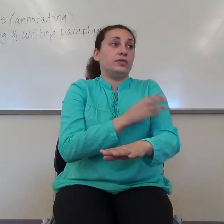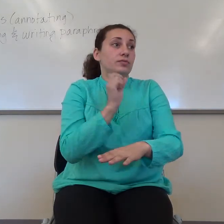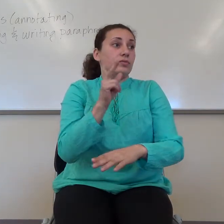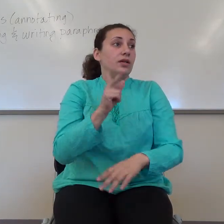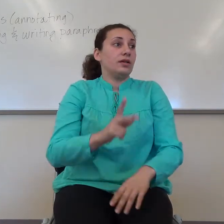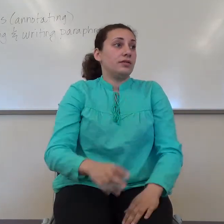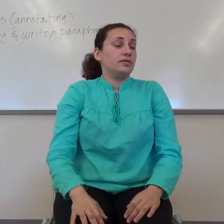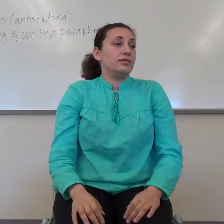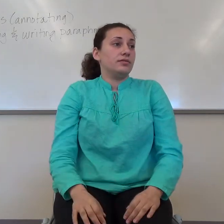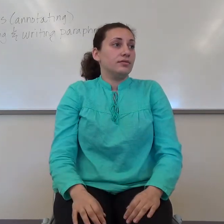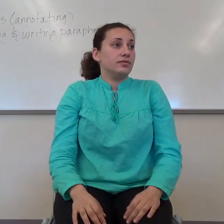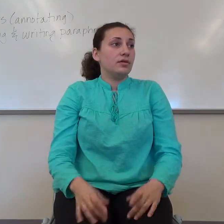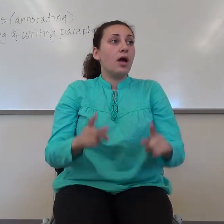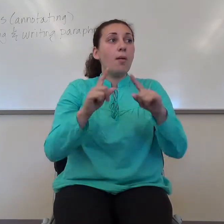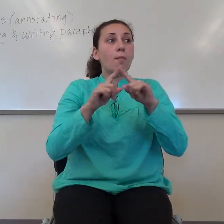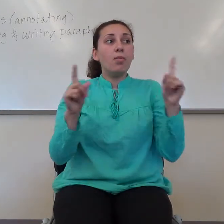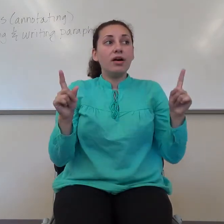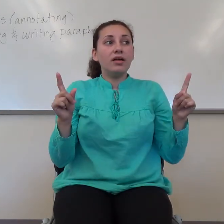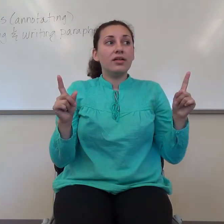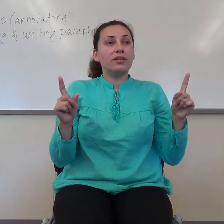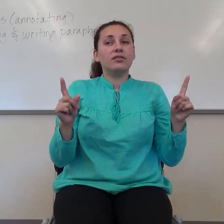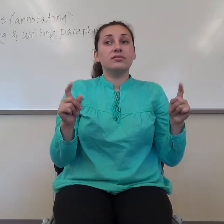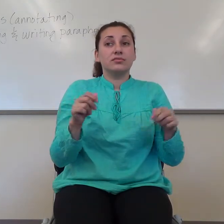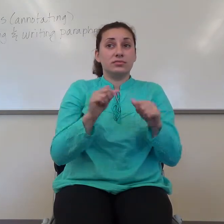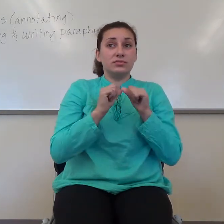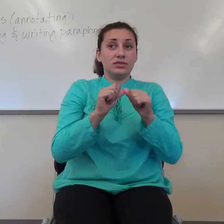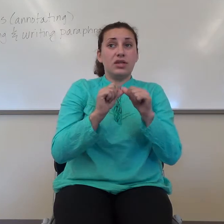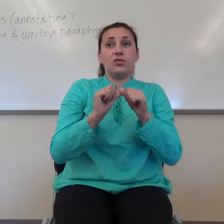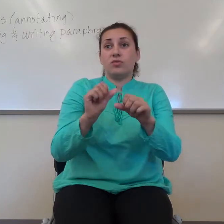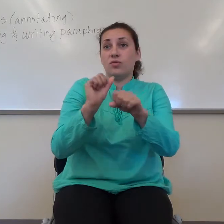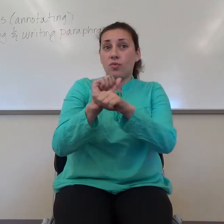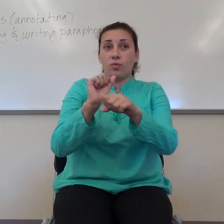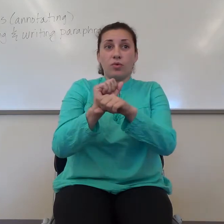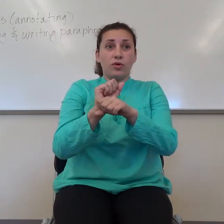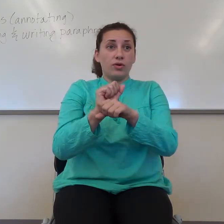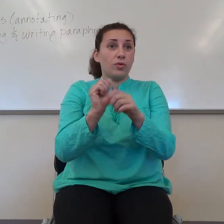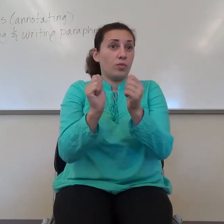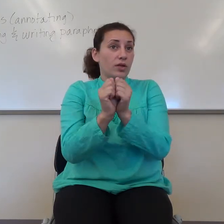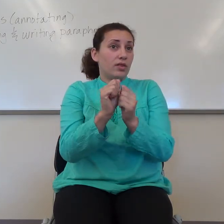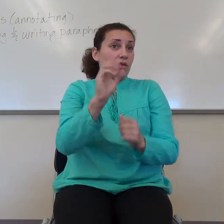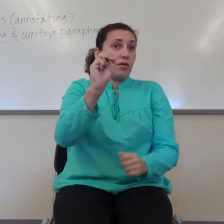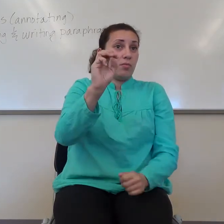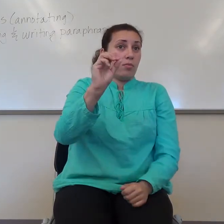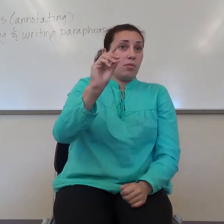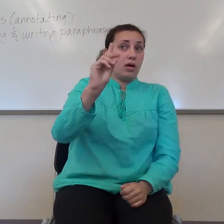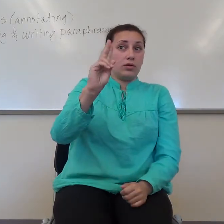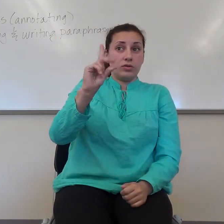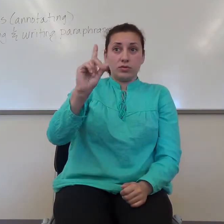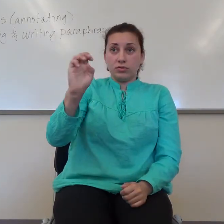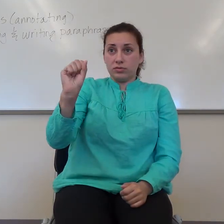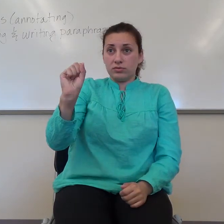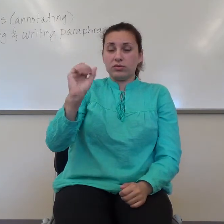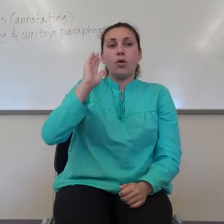things. But as we work through these modules, we're going to add some